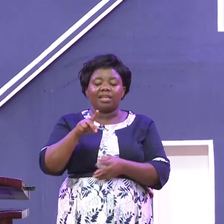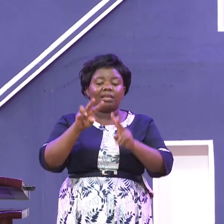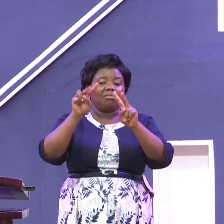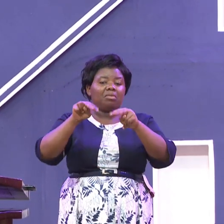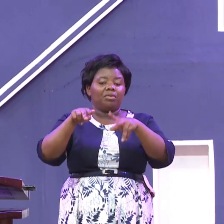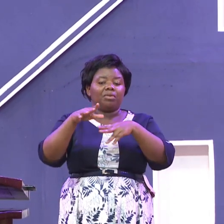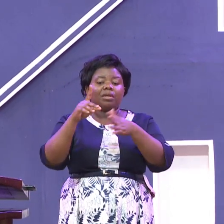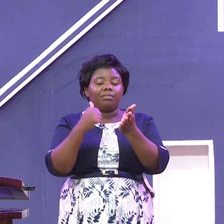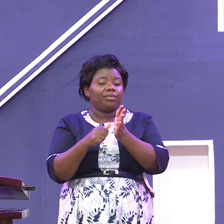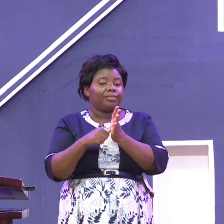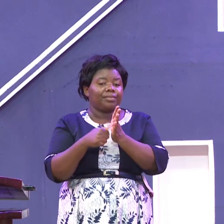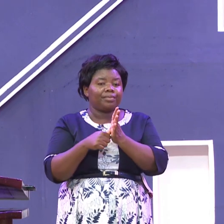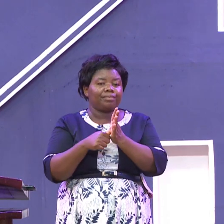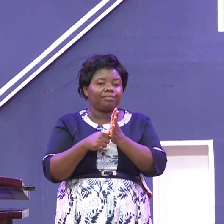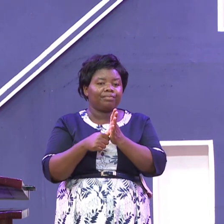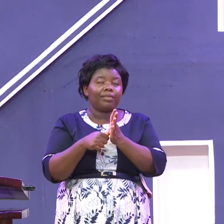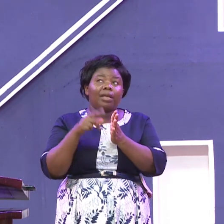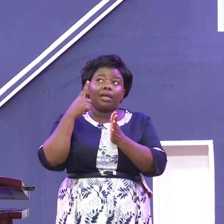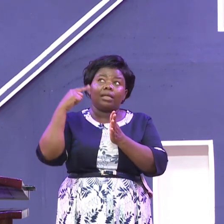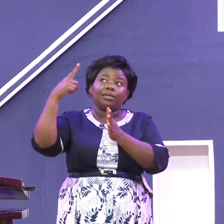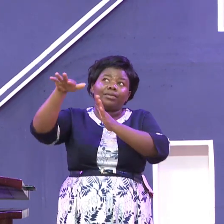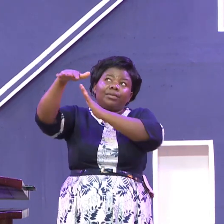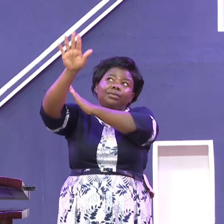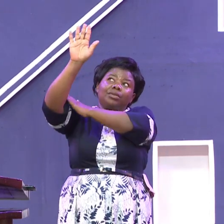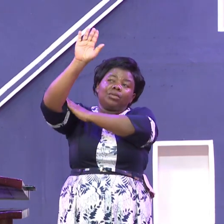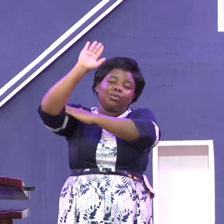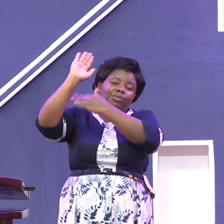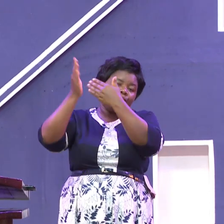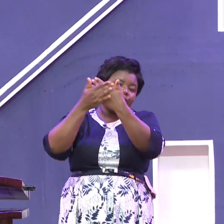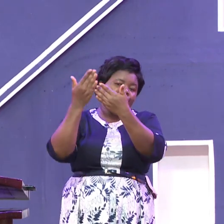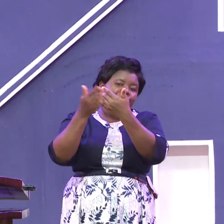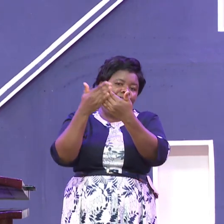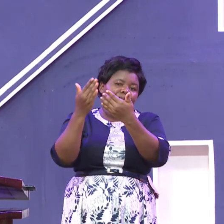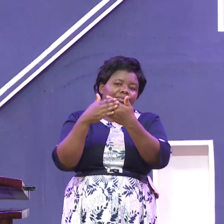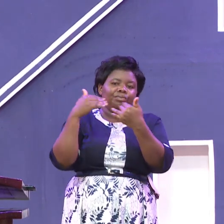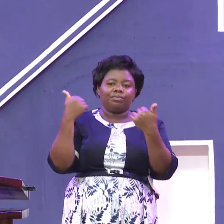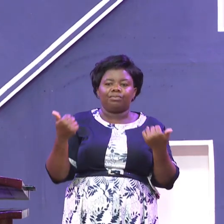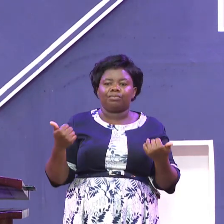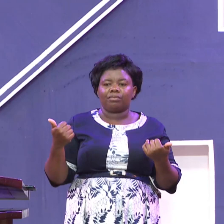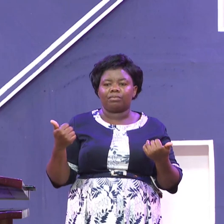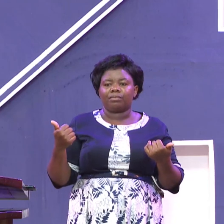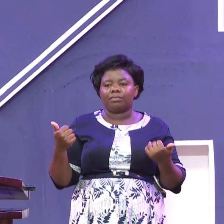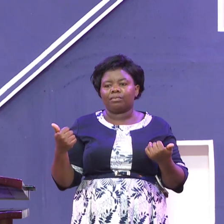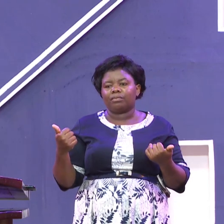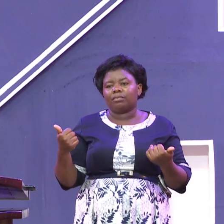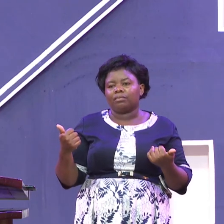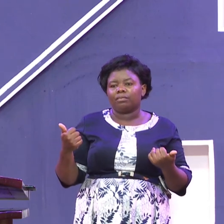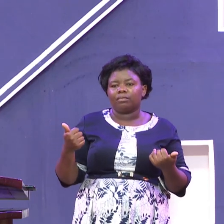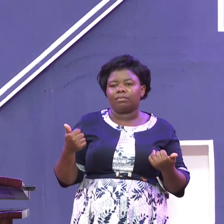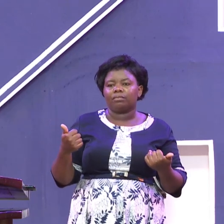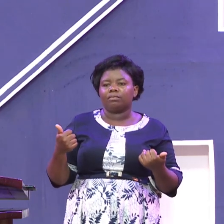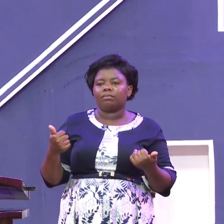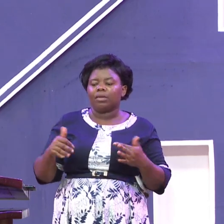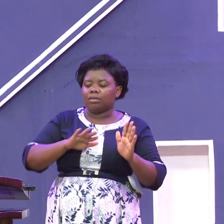He ignored the problems. Nalabanga Katonda afayo. And he considered God as a caring God. Busa